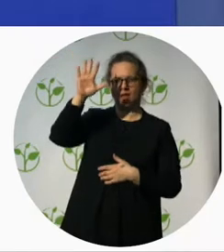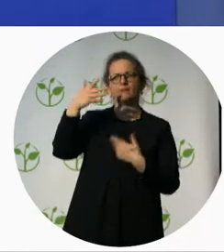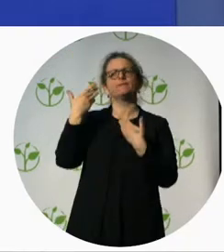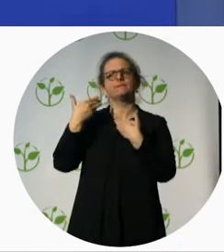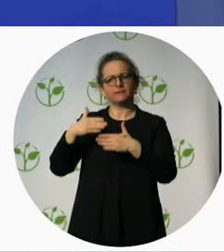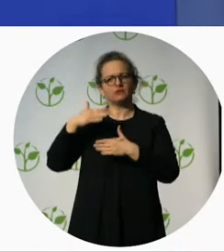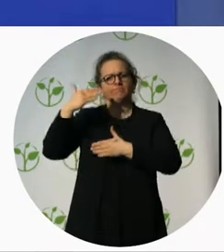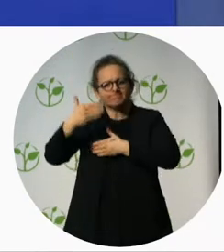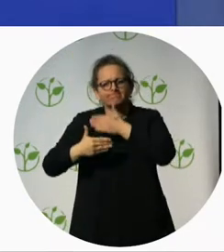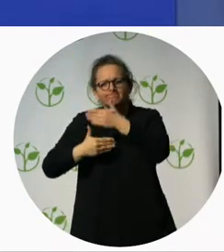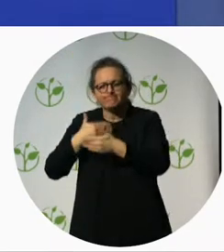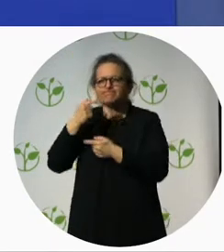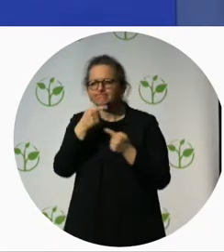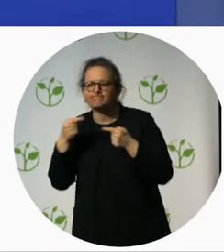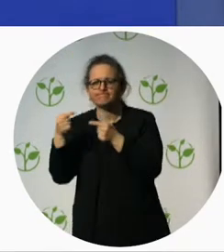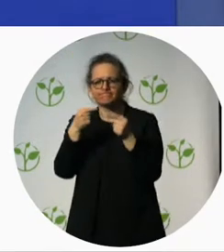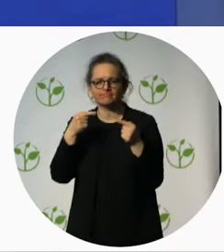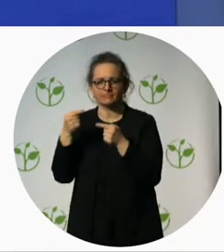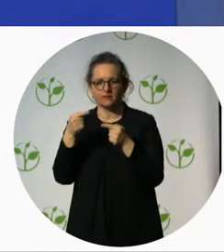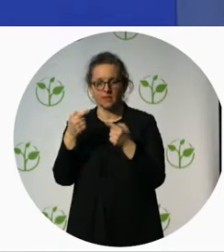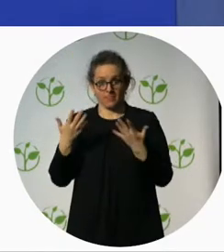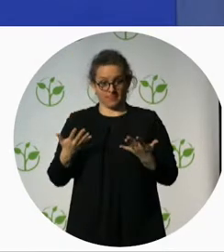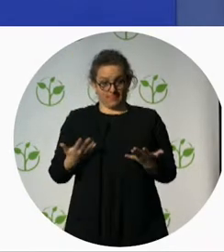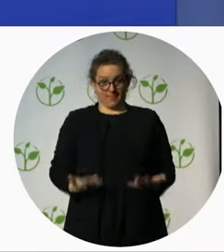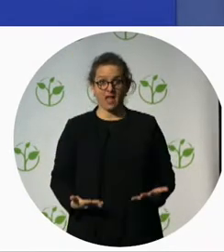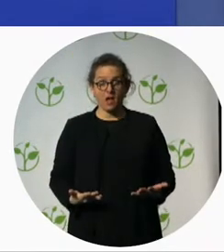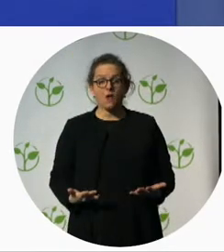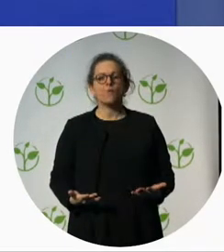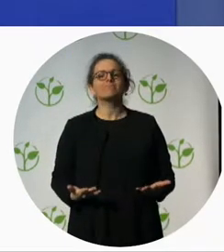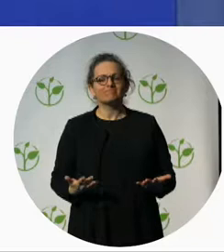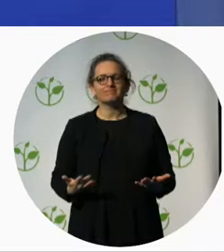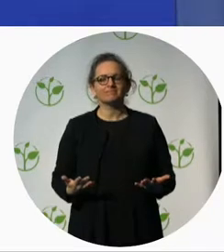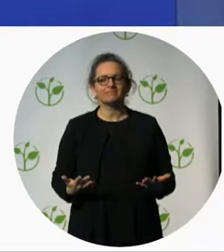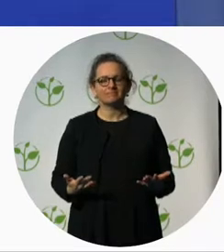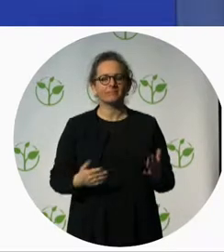one in the history of the United Nations. It's been signed by 175 countries,